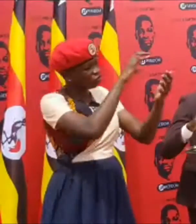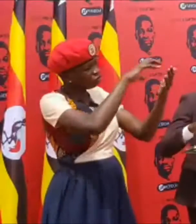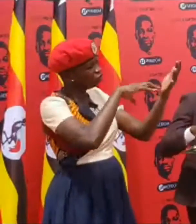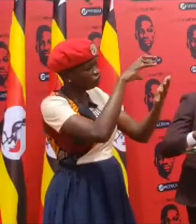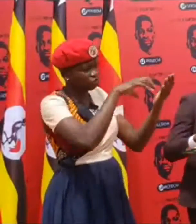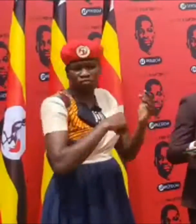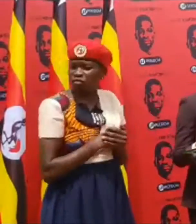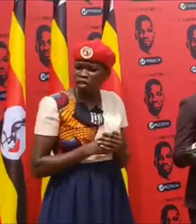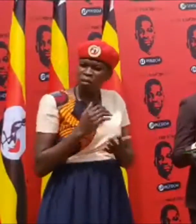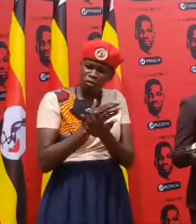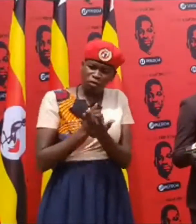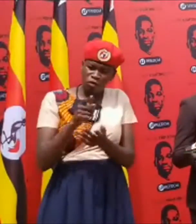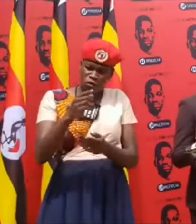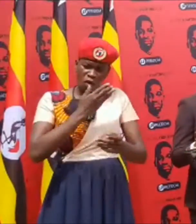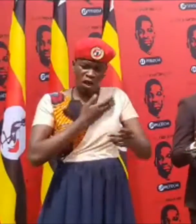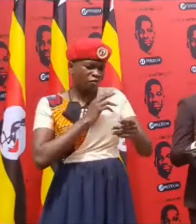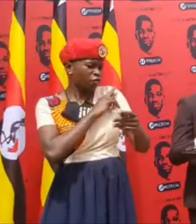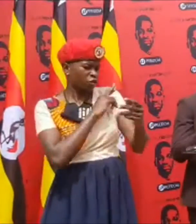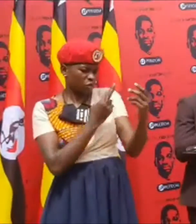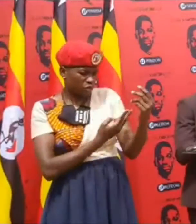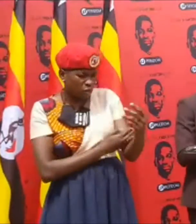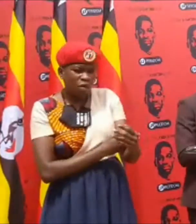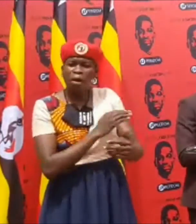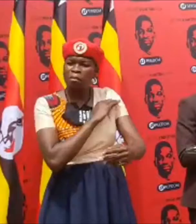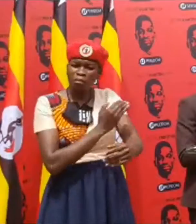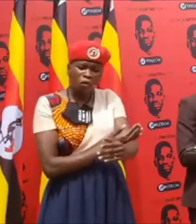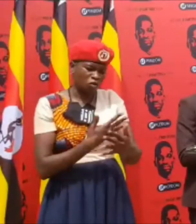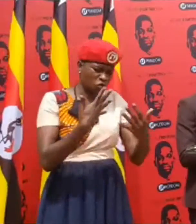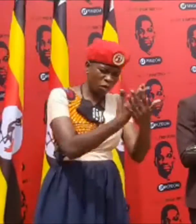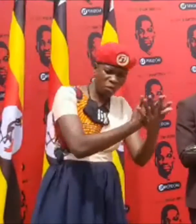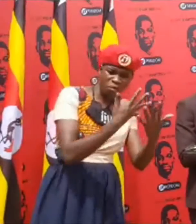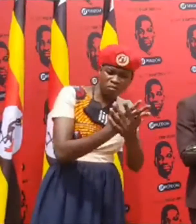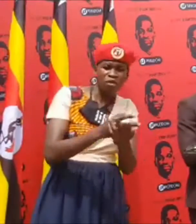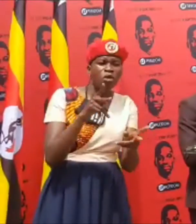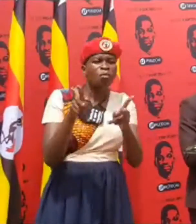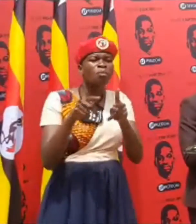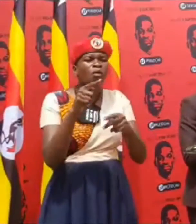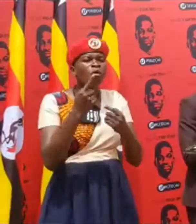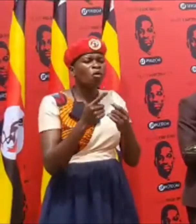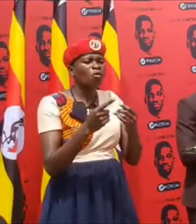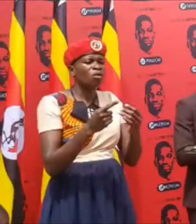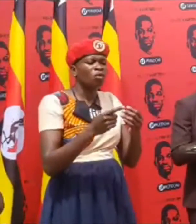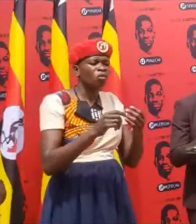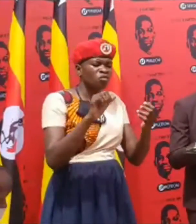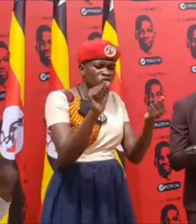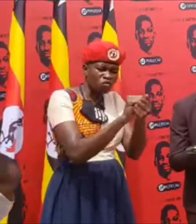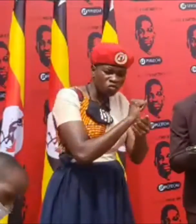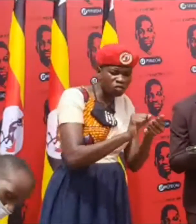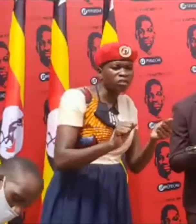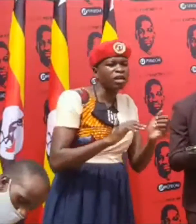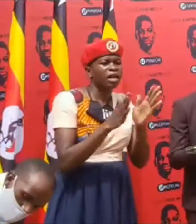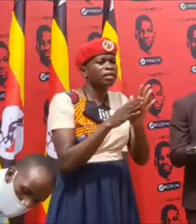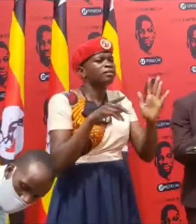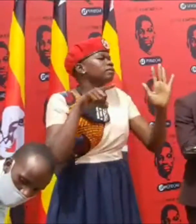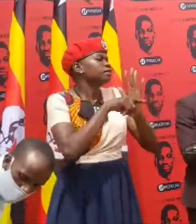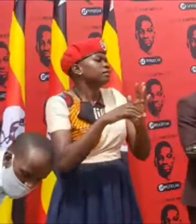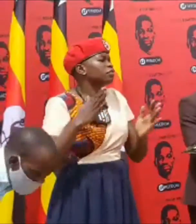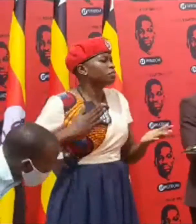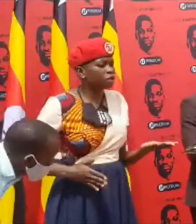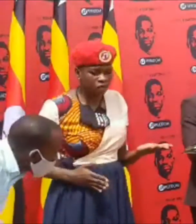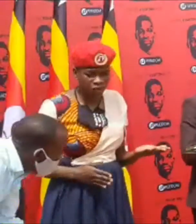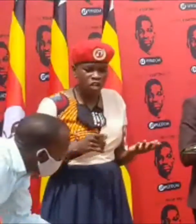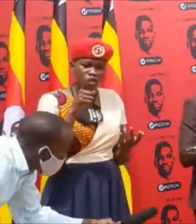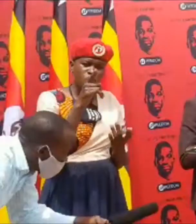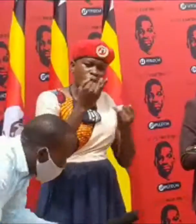abeetaba mu bikolwa bino, kubanga mugamba nti mwetengeredda n'erinnya mwalikyusa okuva ku Electoral Commission kati muyitibwa